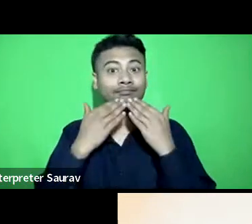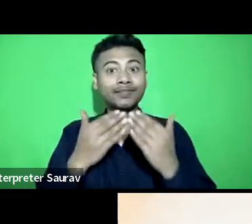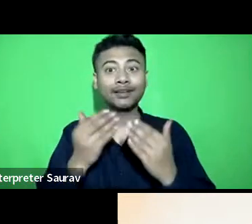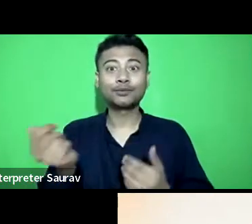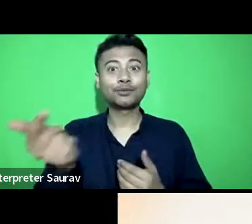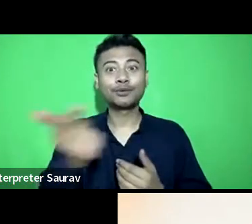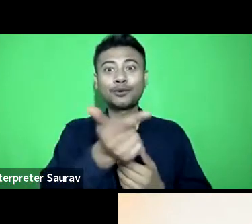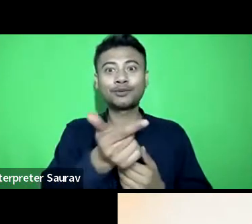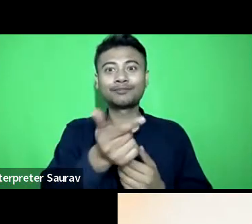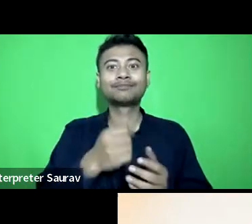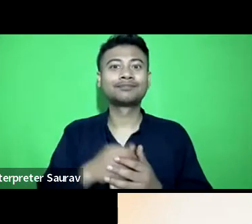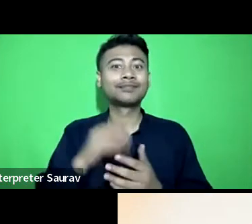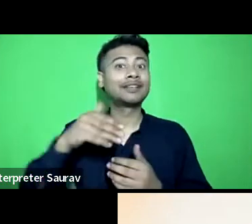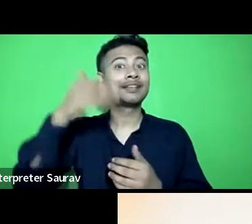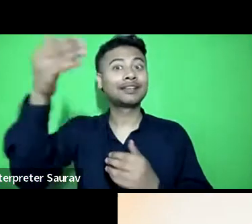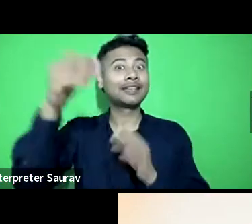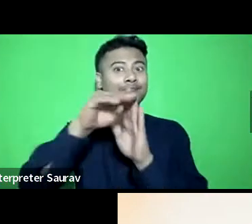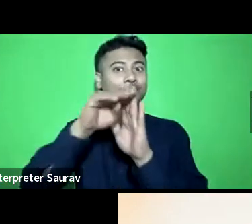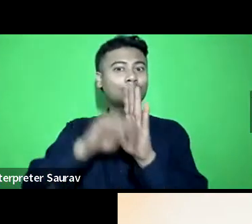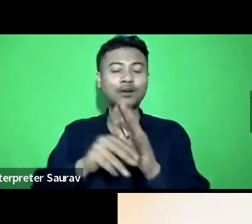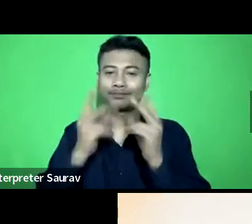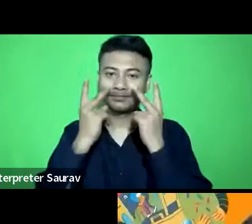we will see you at the next event.